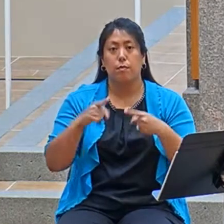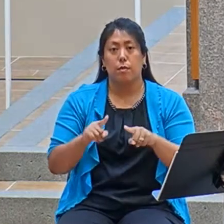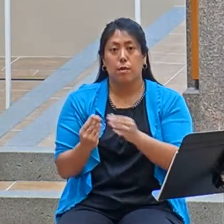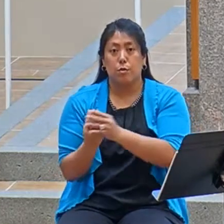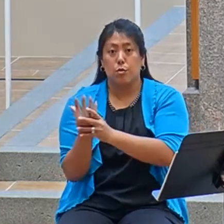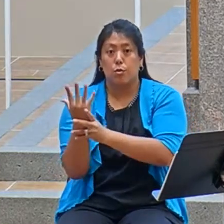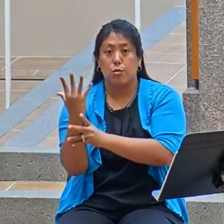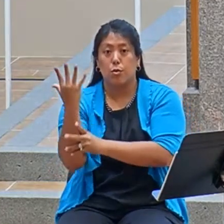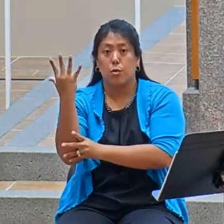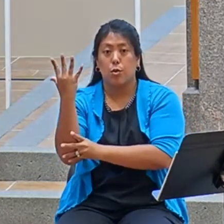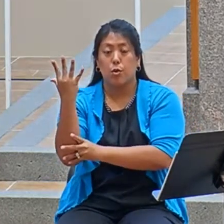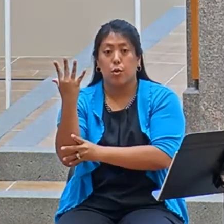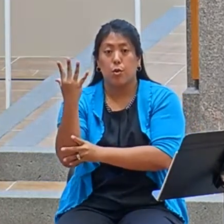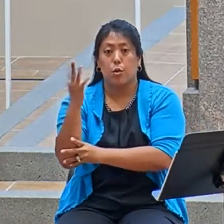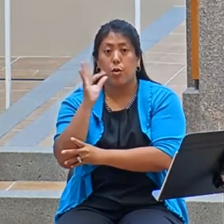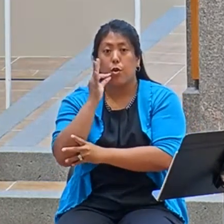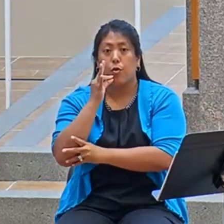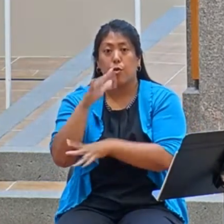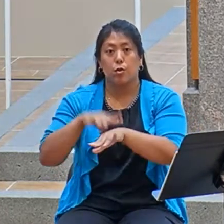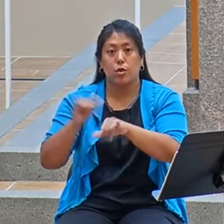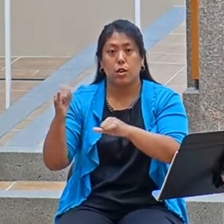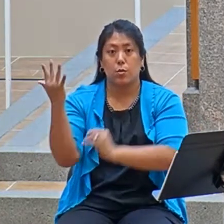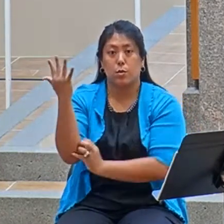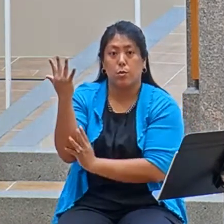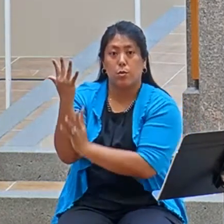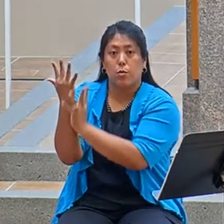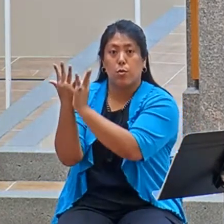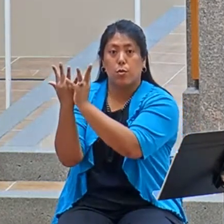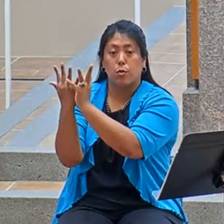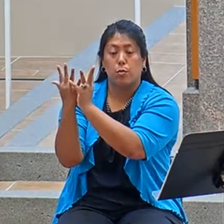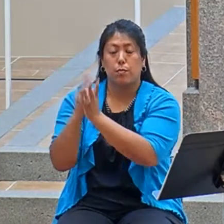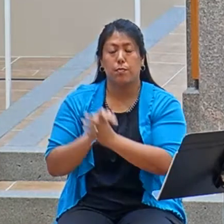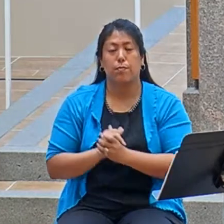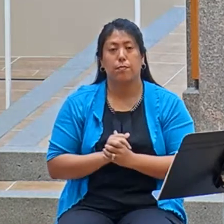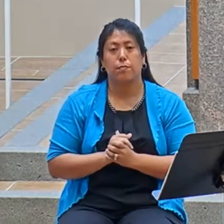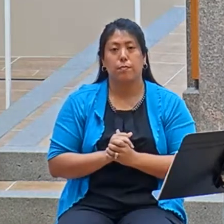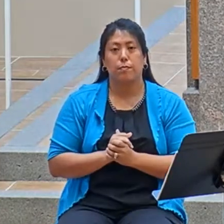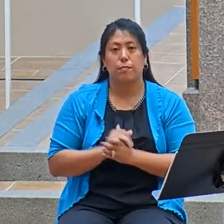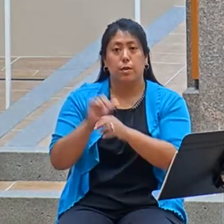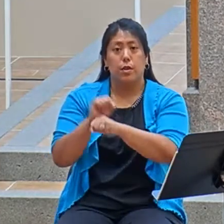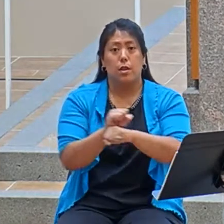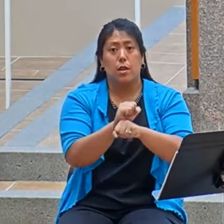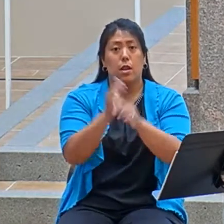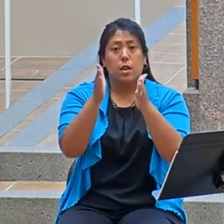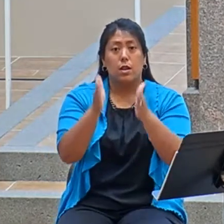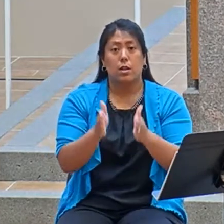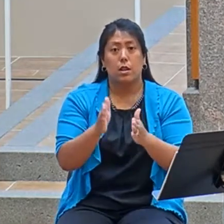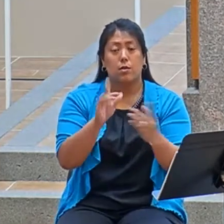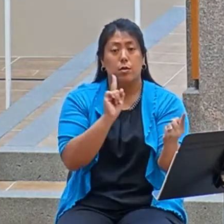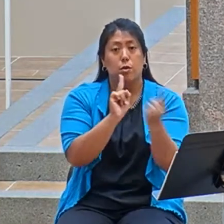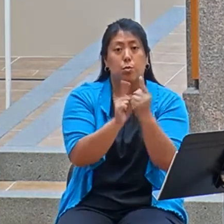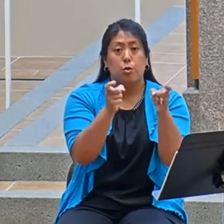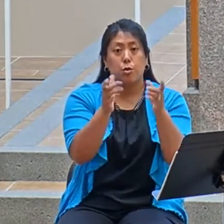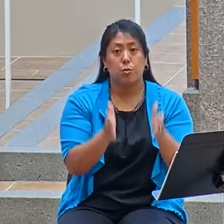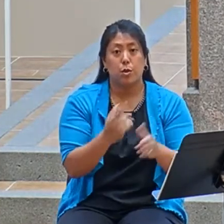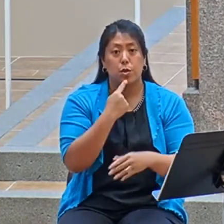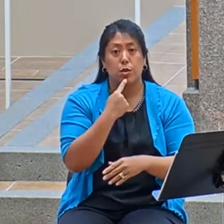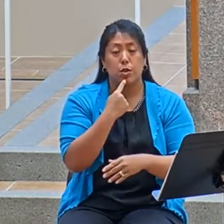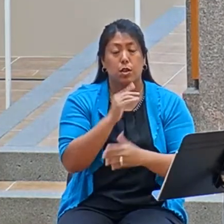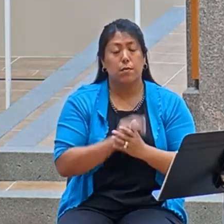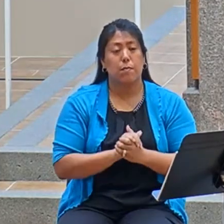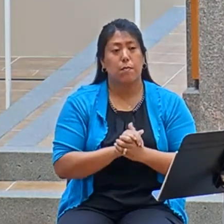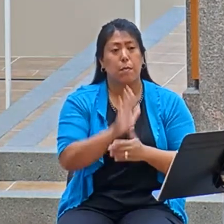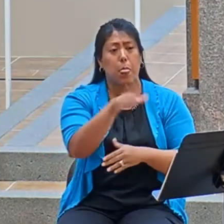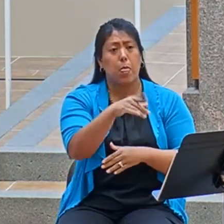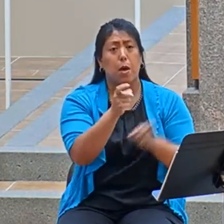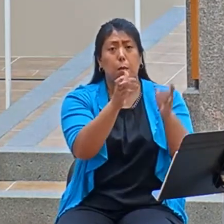grew and bore fruit, the weeds appeared as well. The slaves of the householder came to him and said, 'Master,